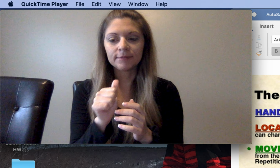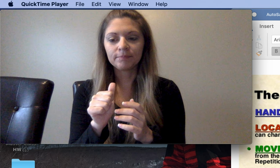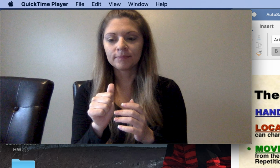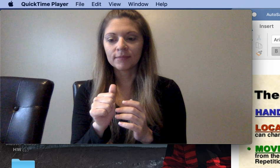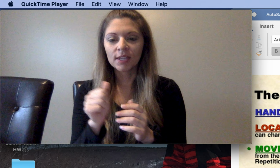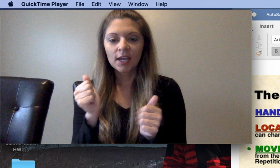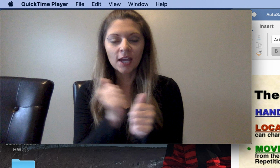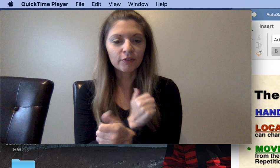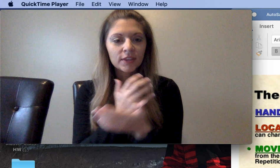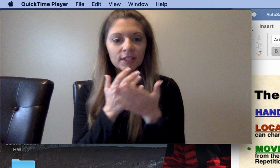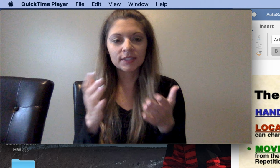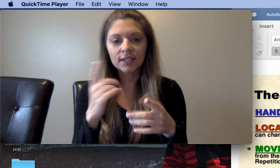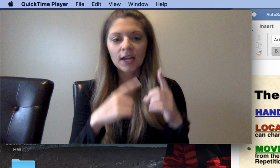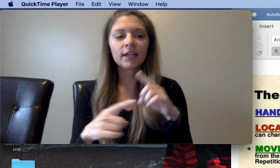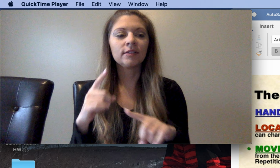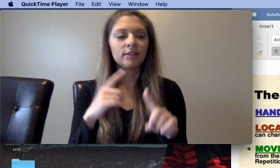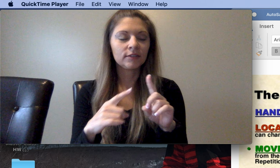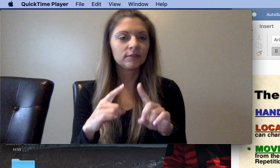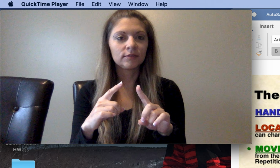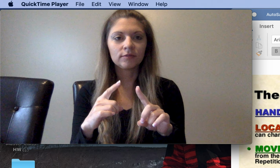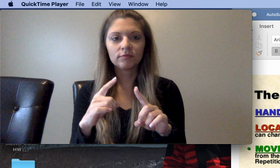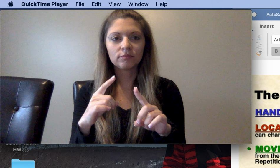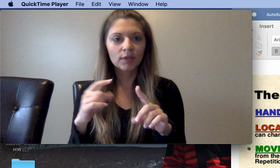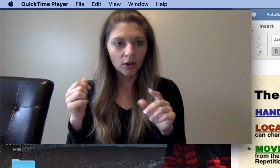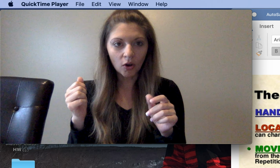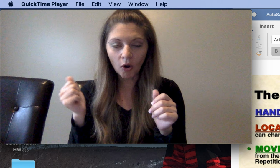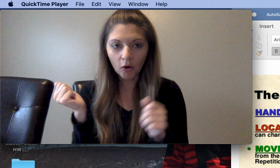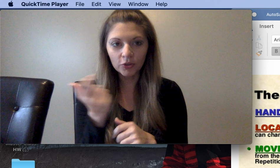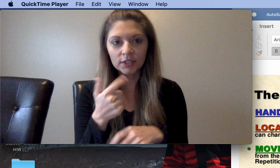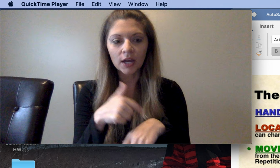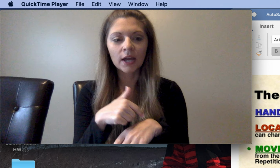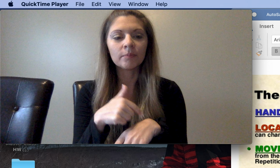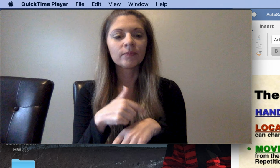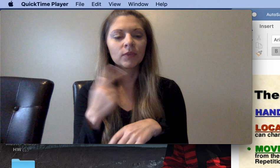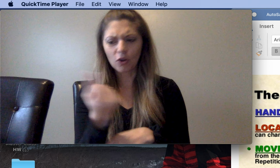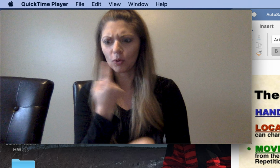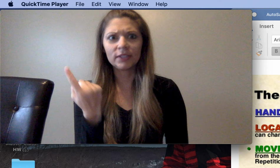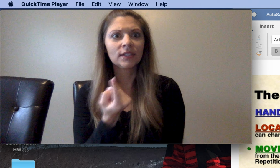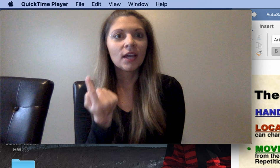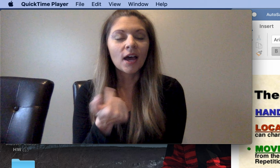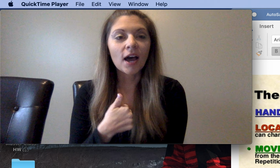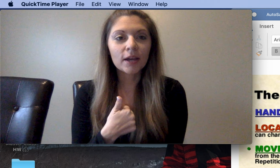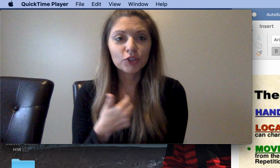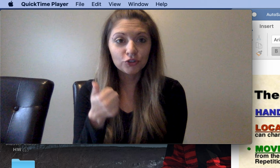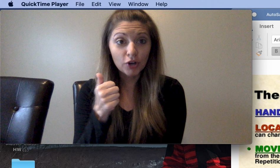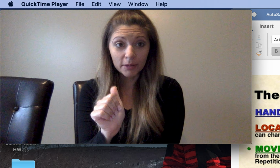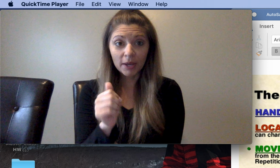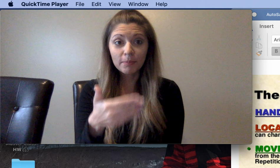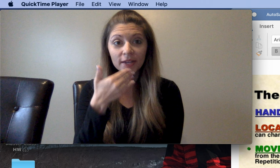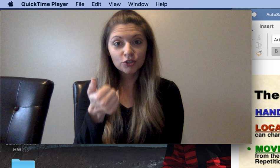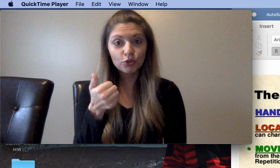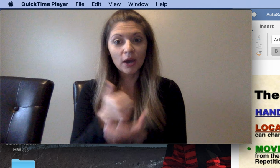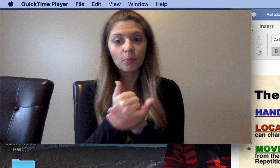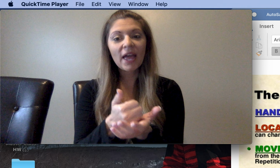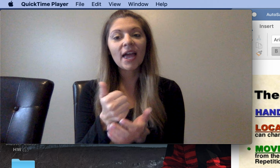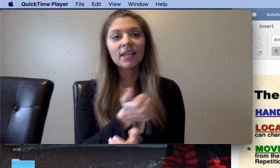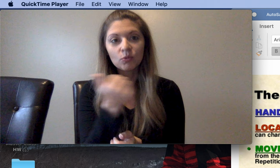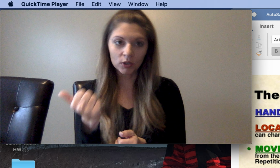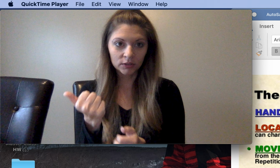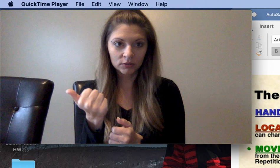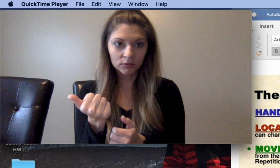not everything signed all the time, always. I'm just trying my best to